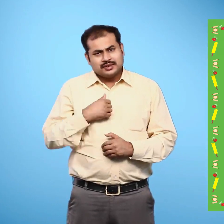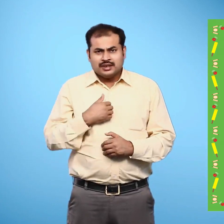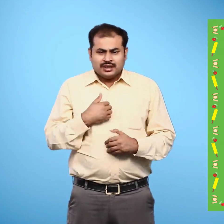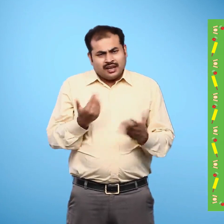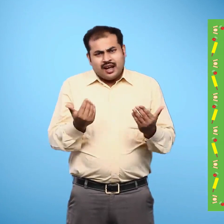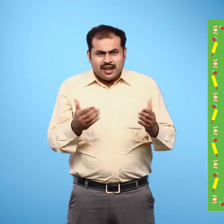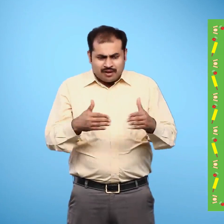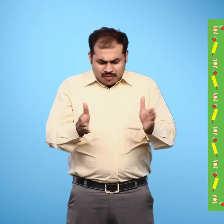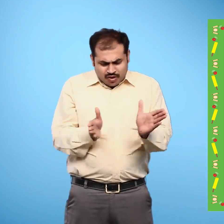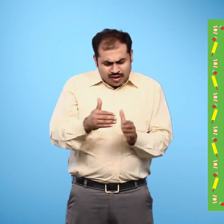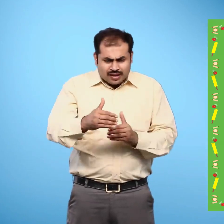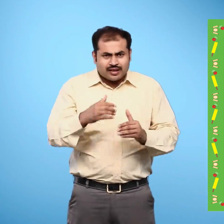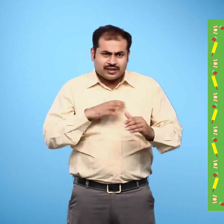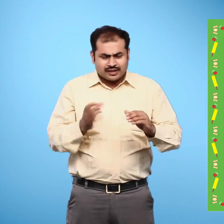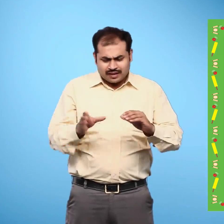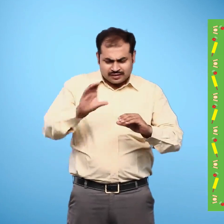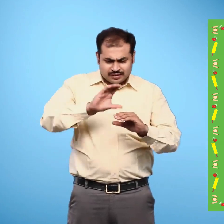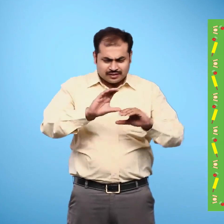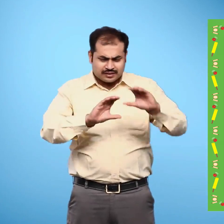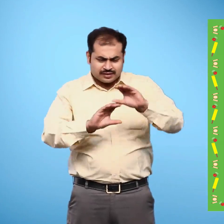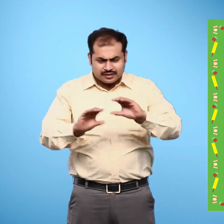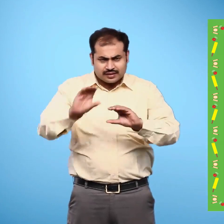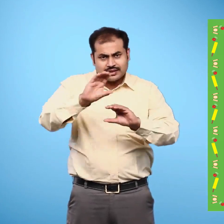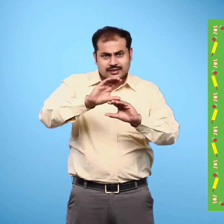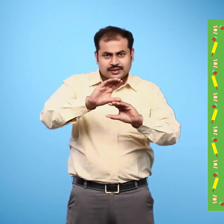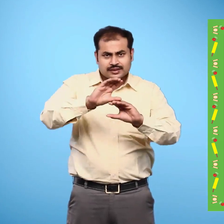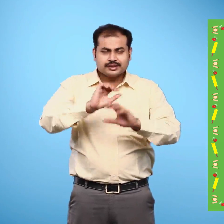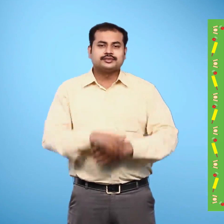"First, let us make a tower with boxes."